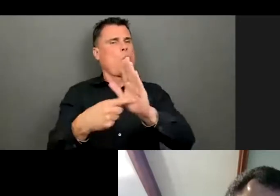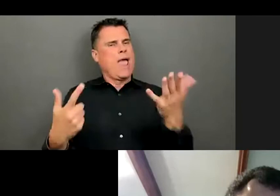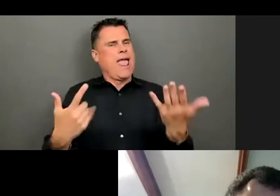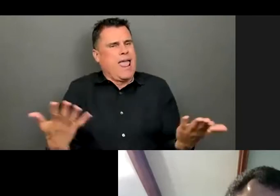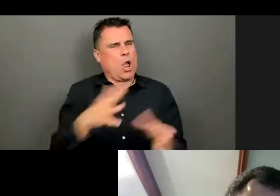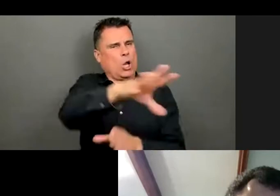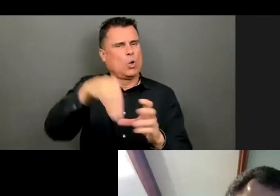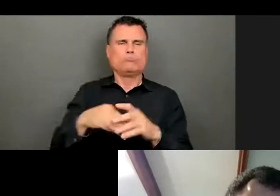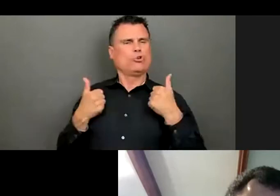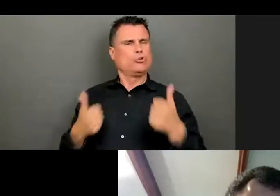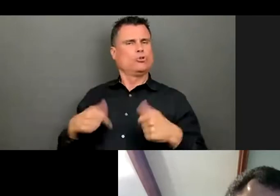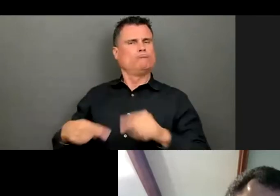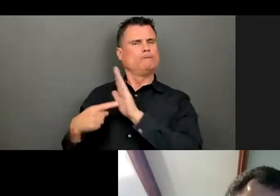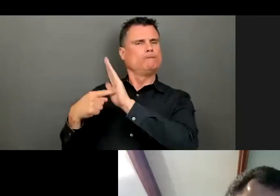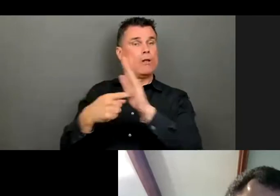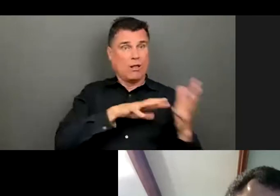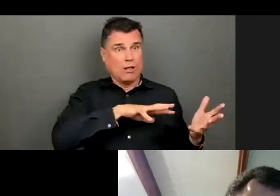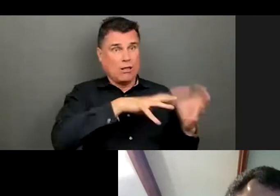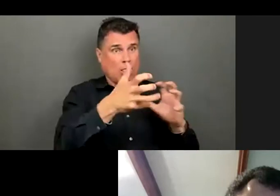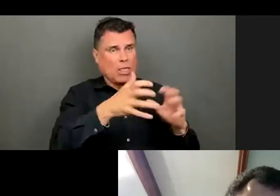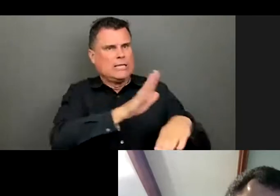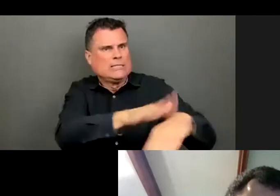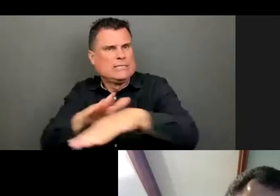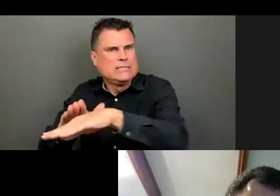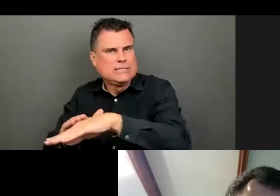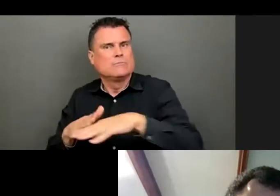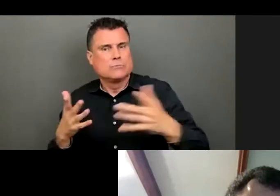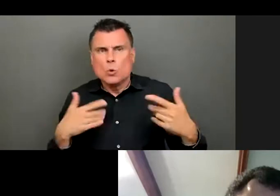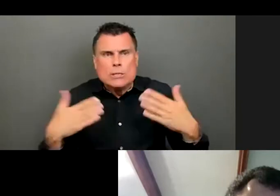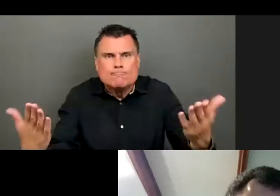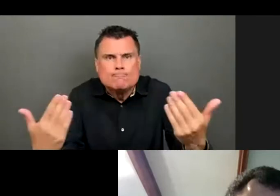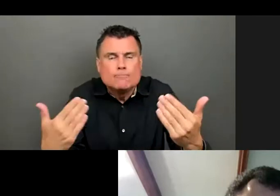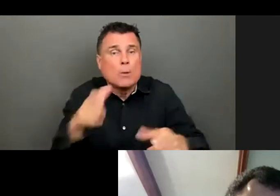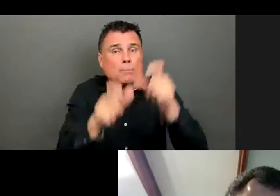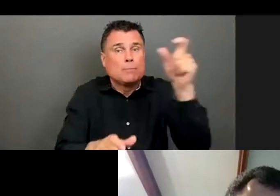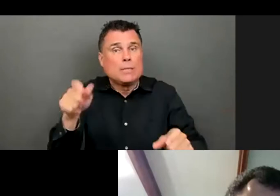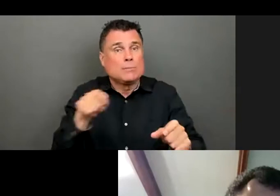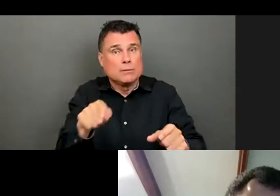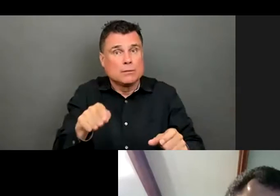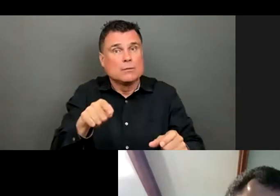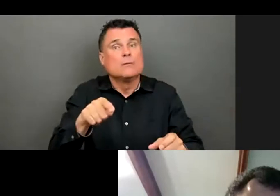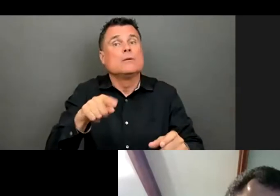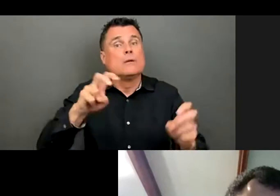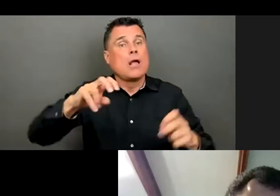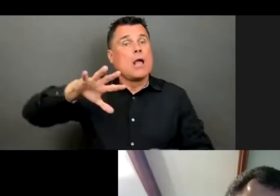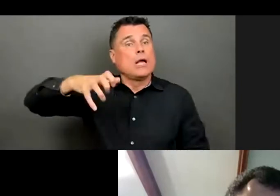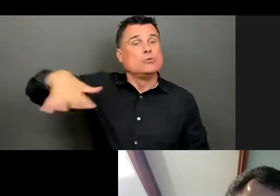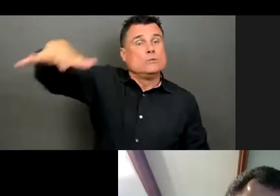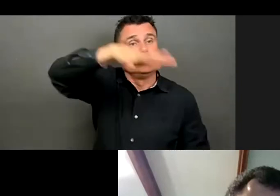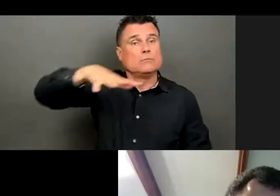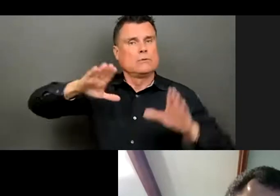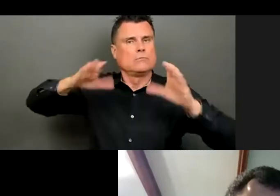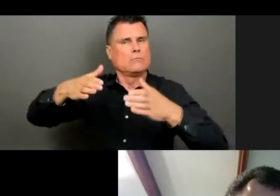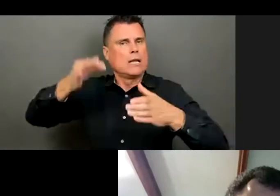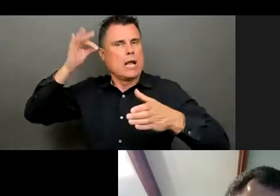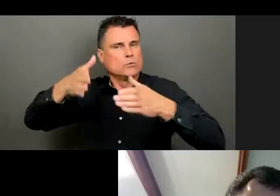We are trying to involve the people with disabilities through different committees, including, you know, in a national committee, we have a woman with disabilities. She's representing